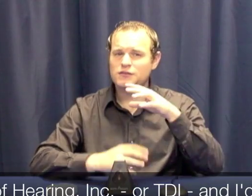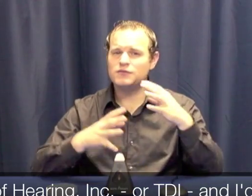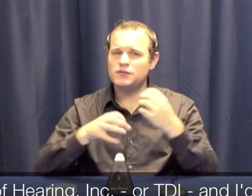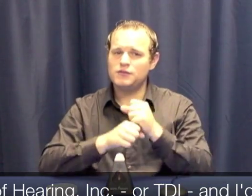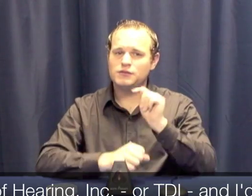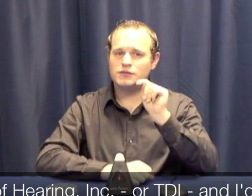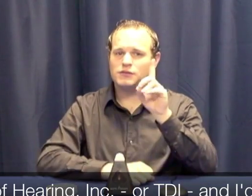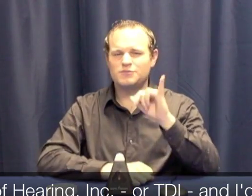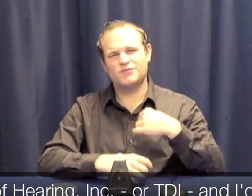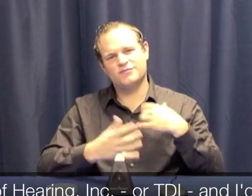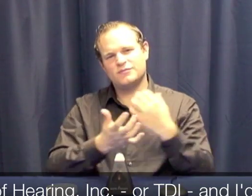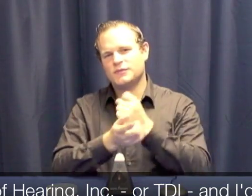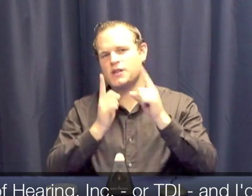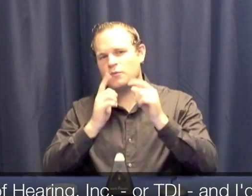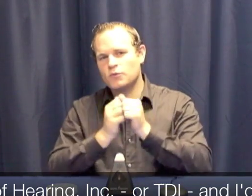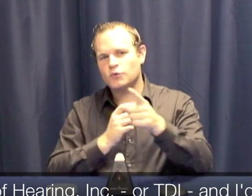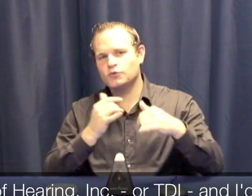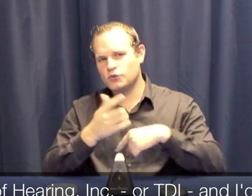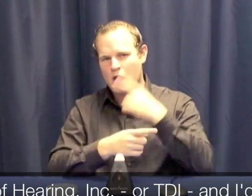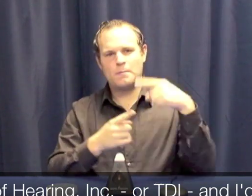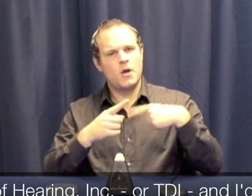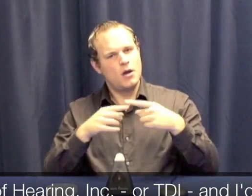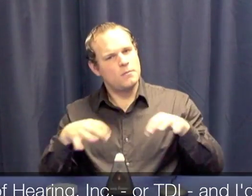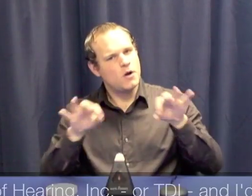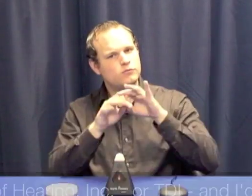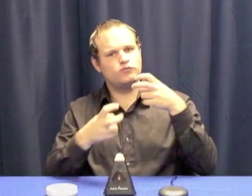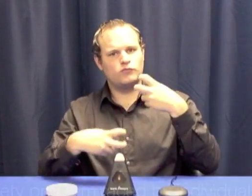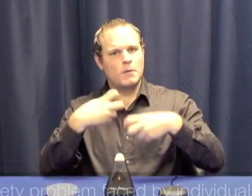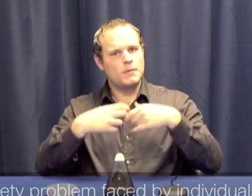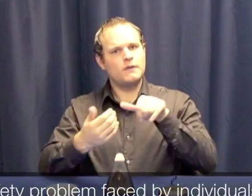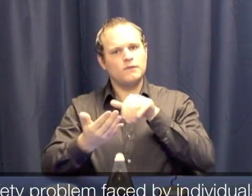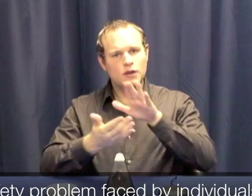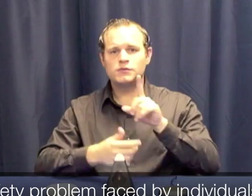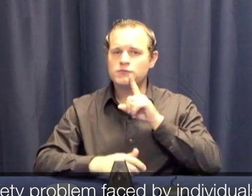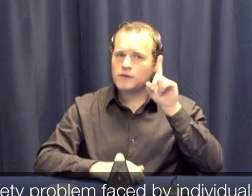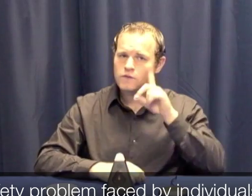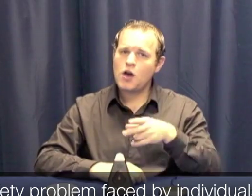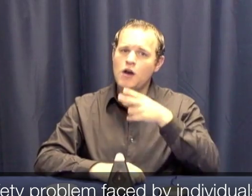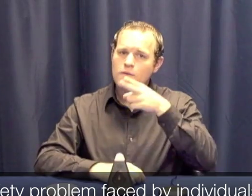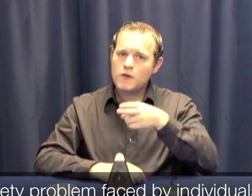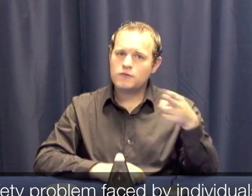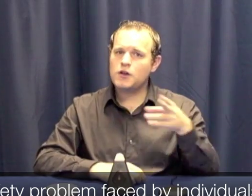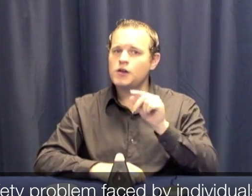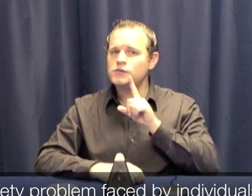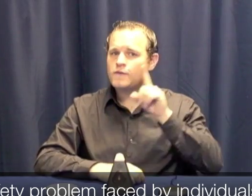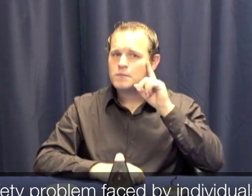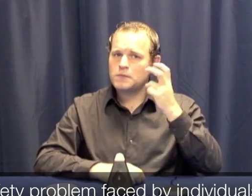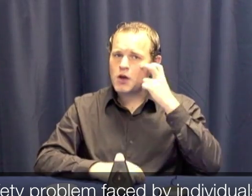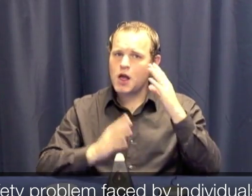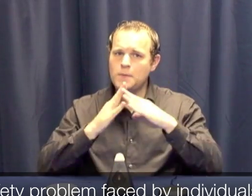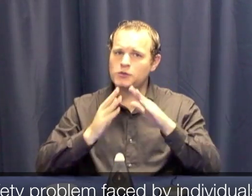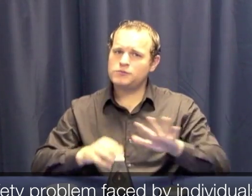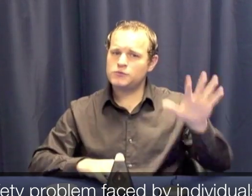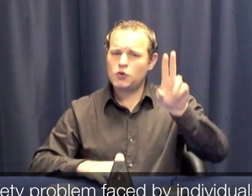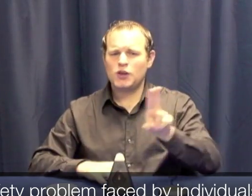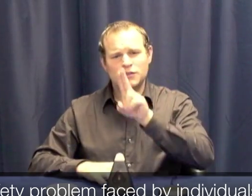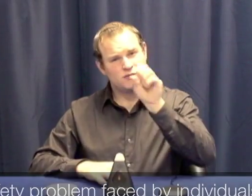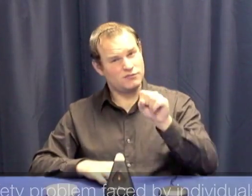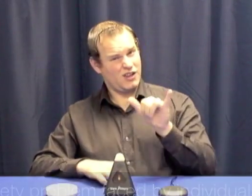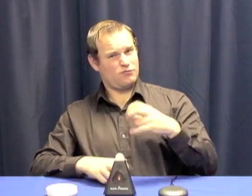or TDI. I'd like to talk to you about an important fire safety problem faced by individuals who are deaf and hard of hearing or